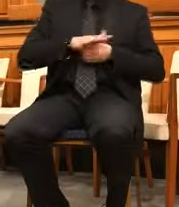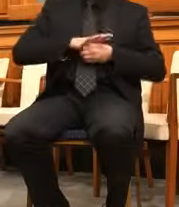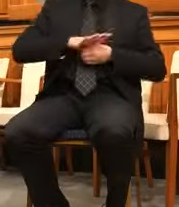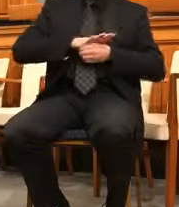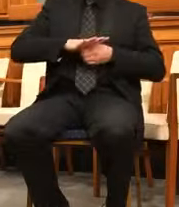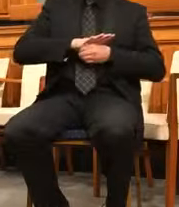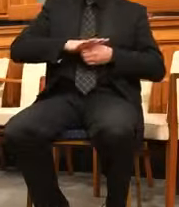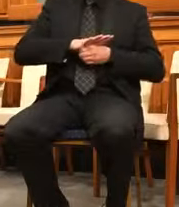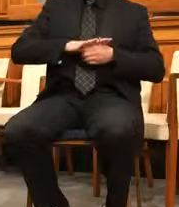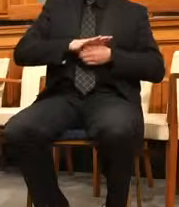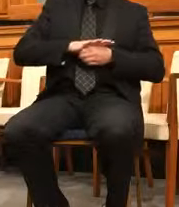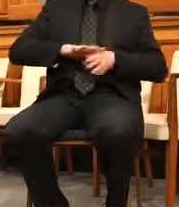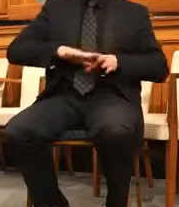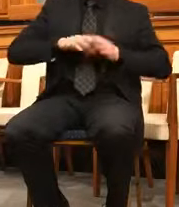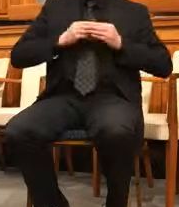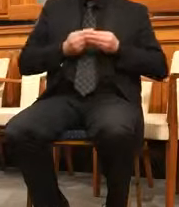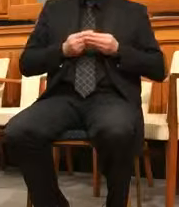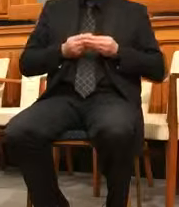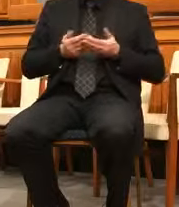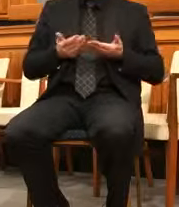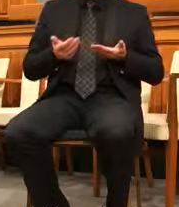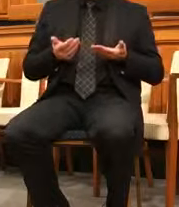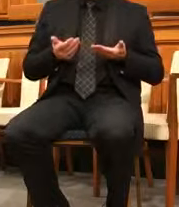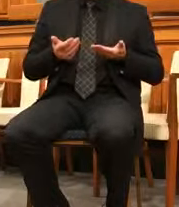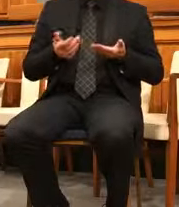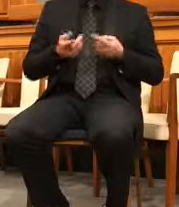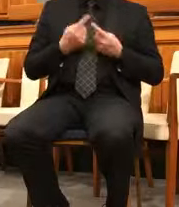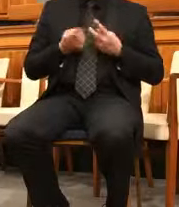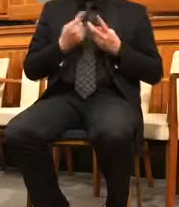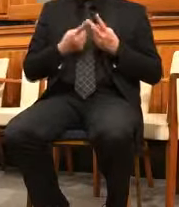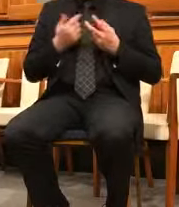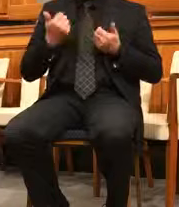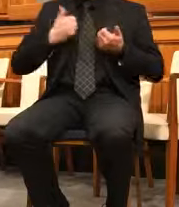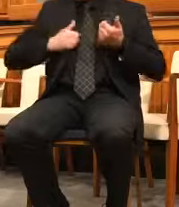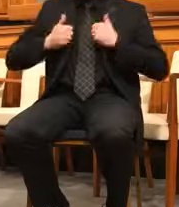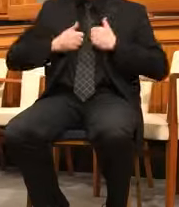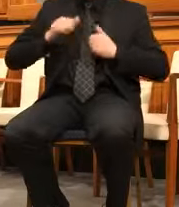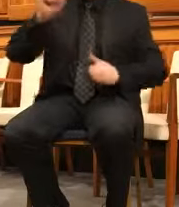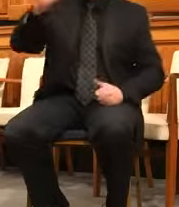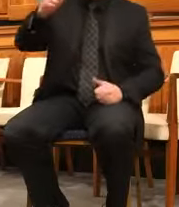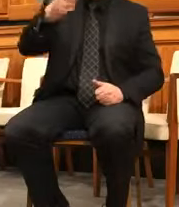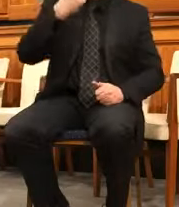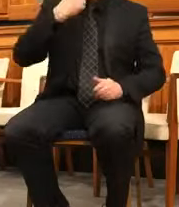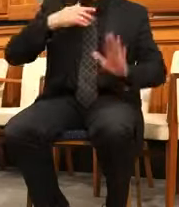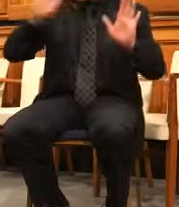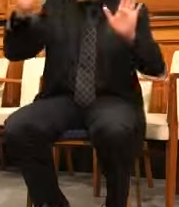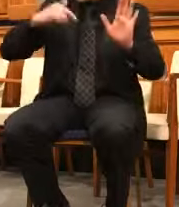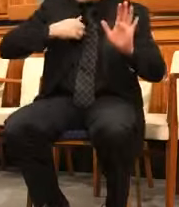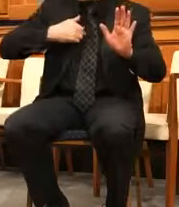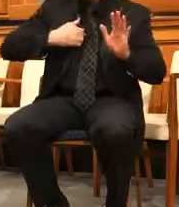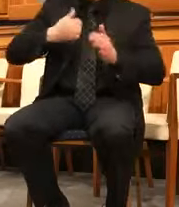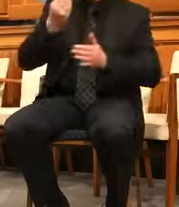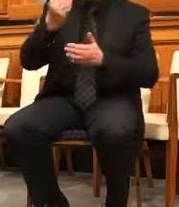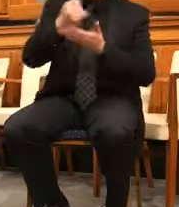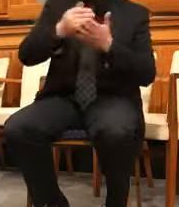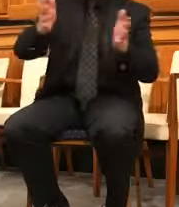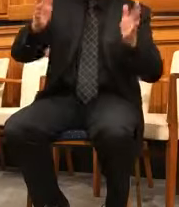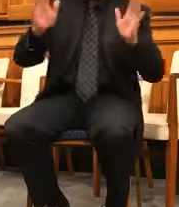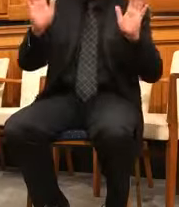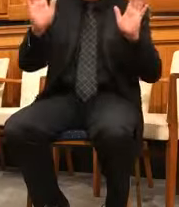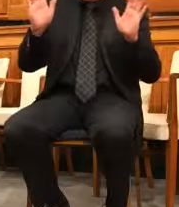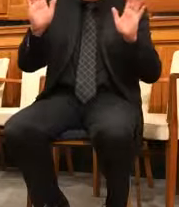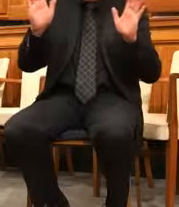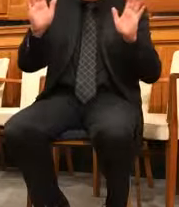proud. We are. Of course, there's good in everyone. And there's some love in everyone. God keeps it there by his